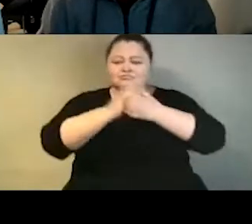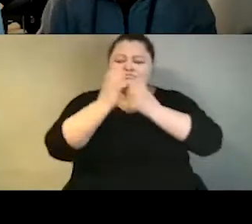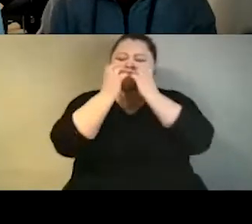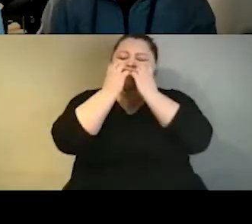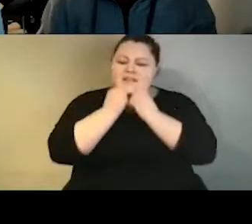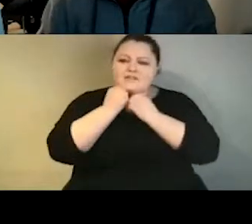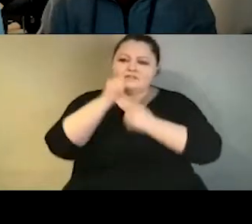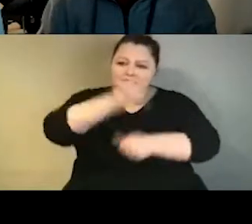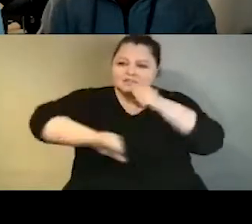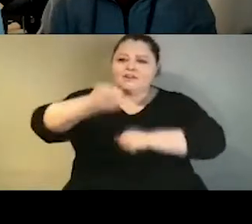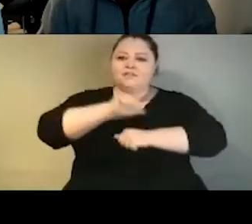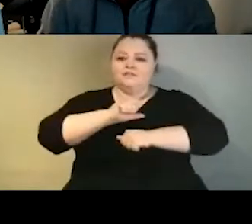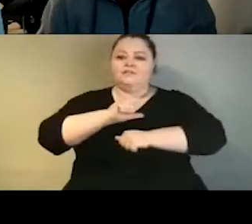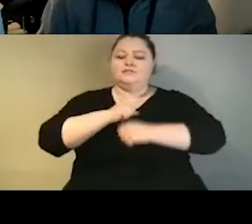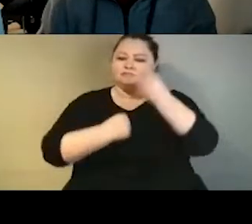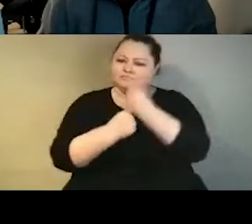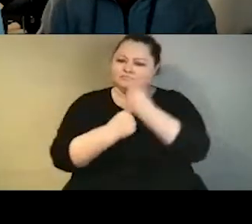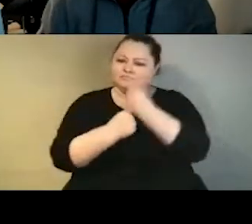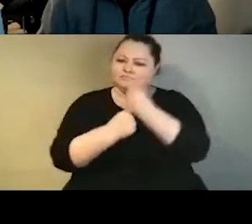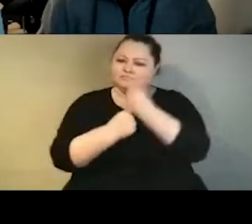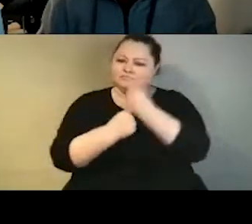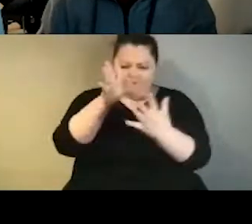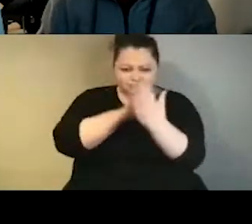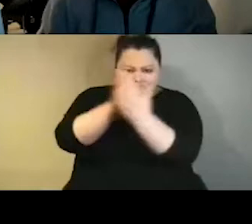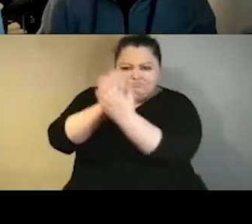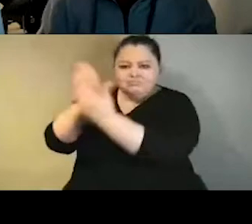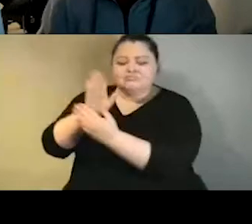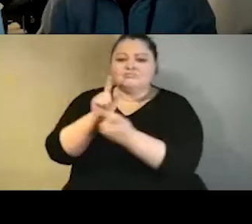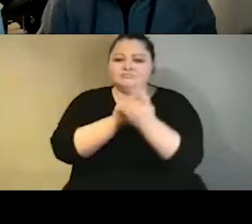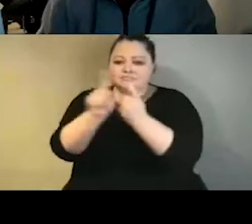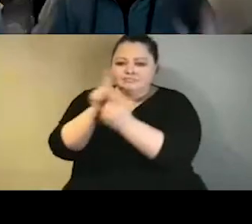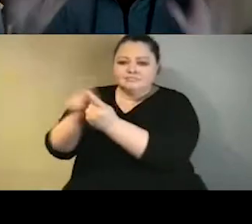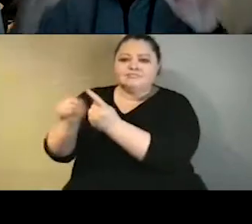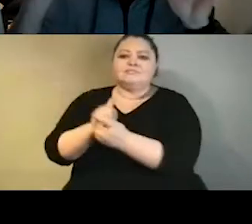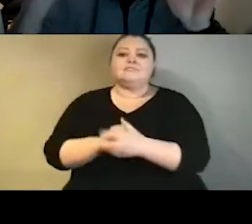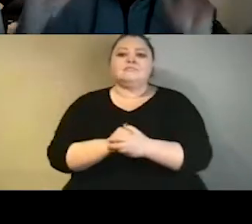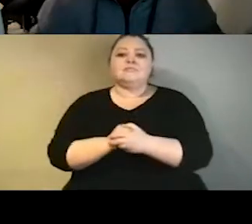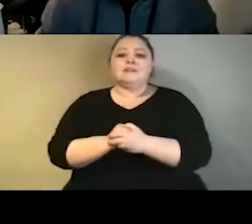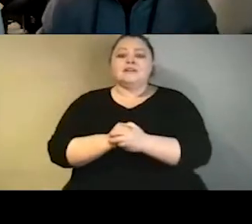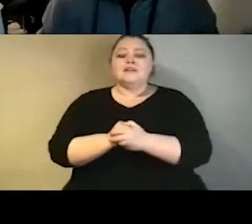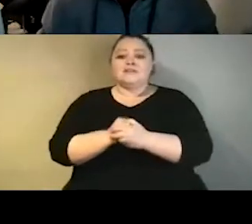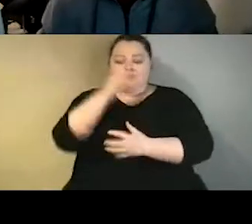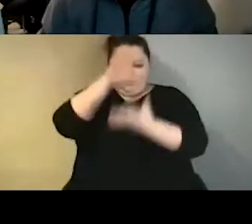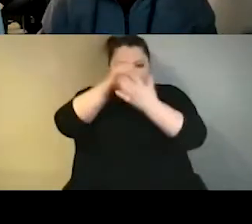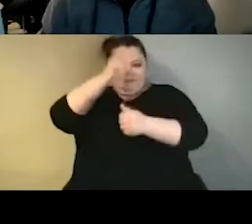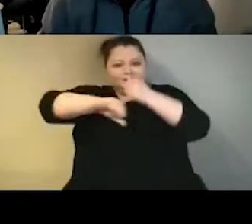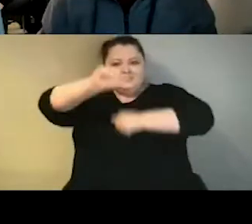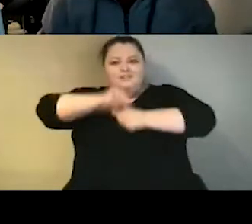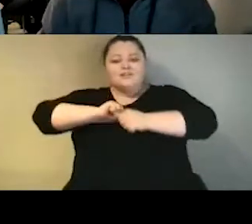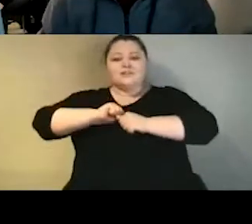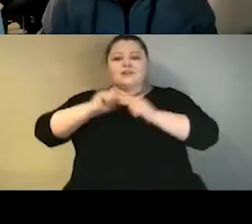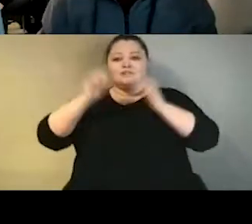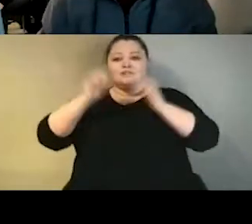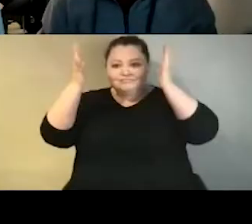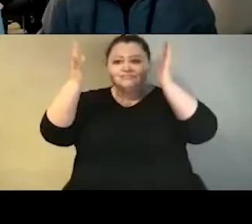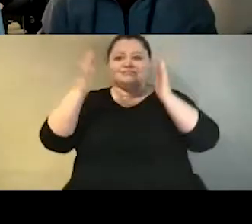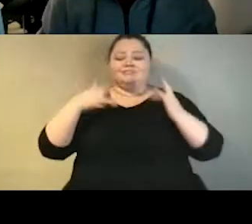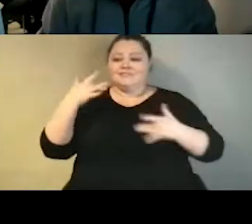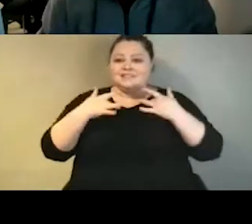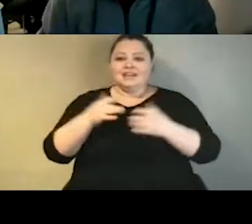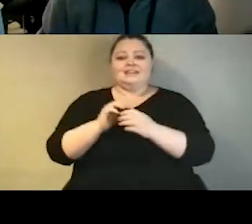We believe in face-to-face connections, in learning from others, in jazz hands, virtual claps, and virtual